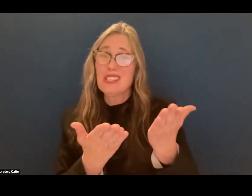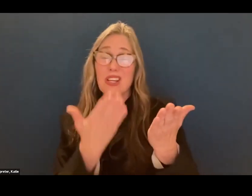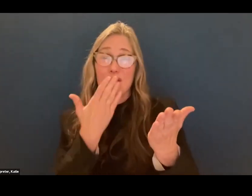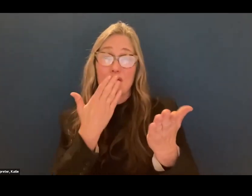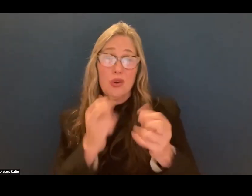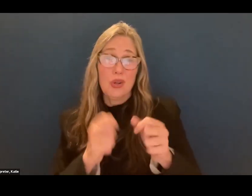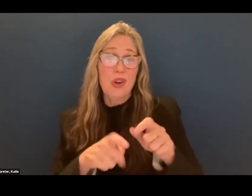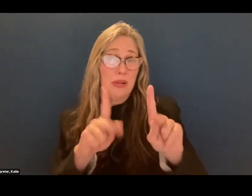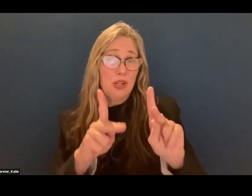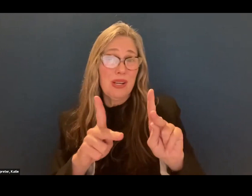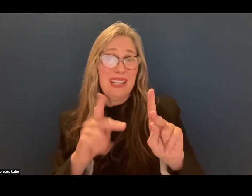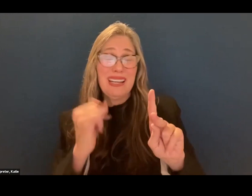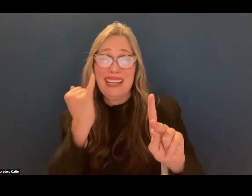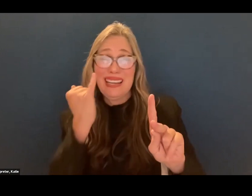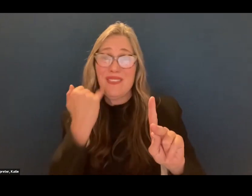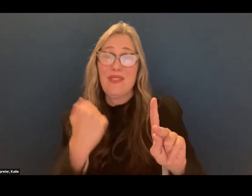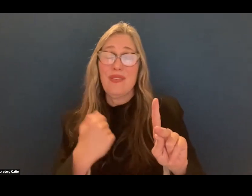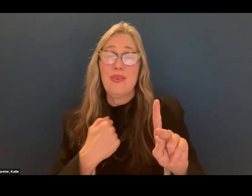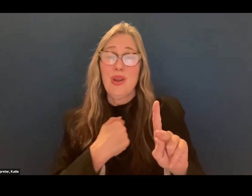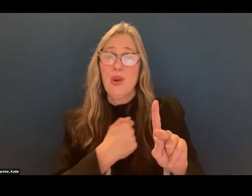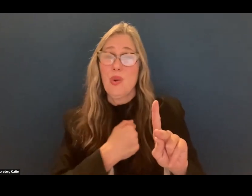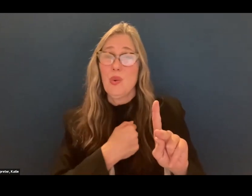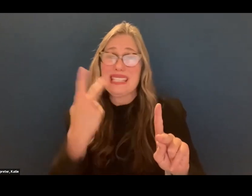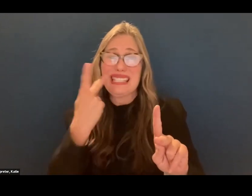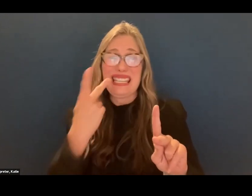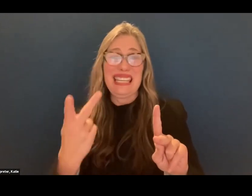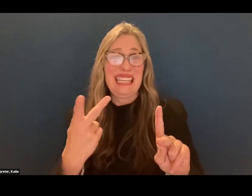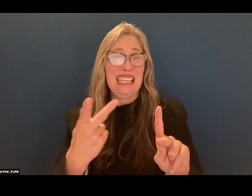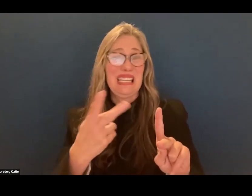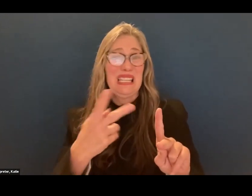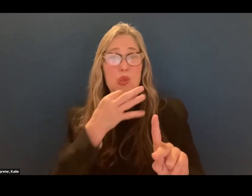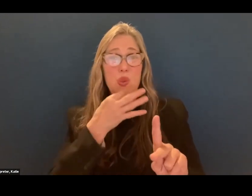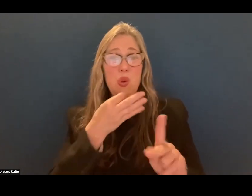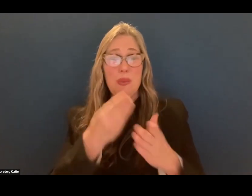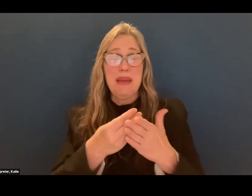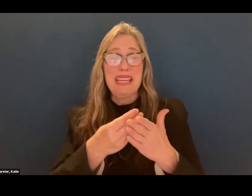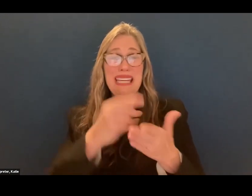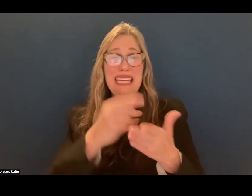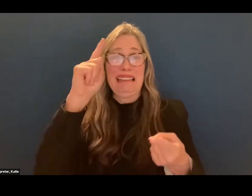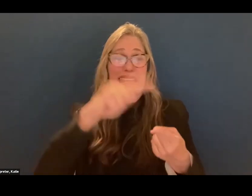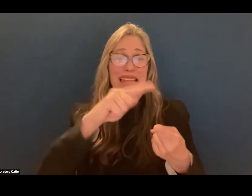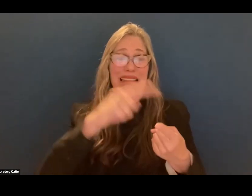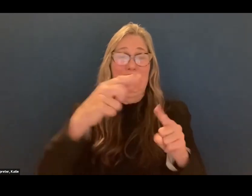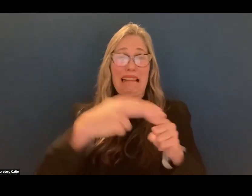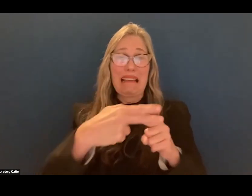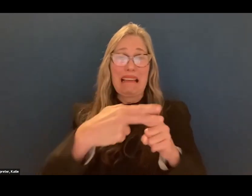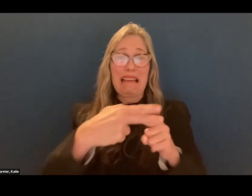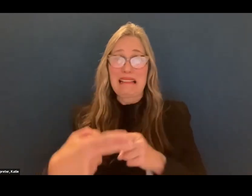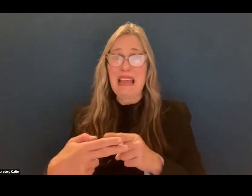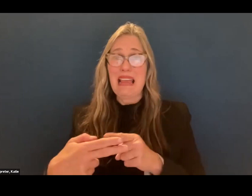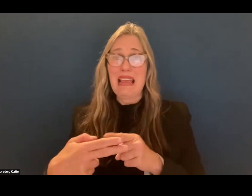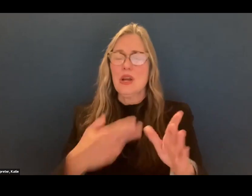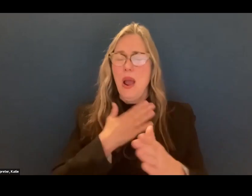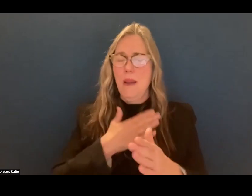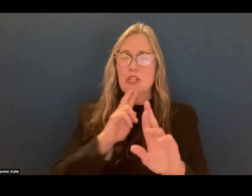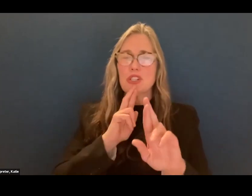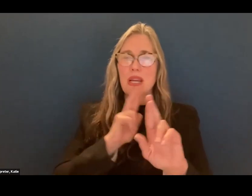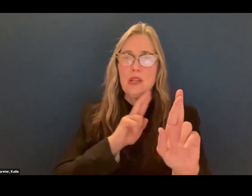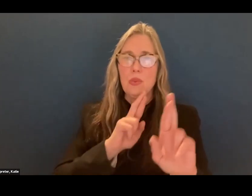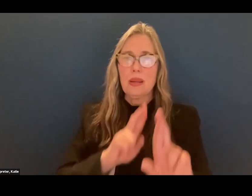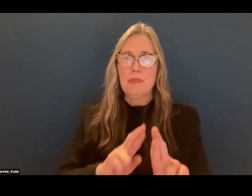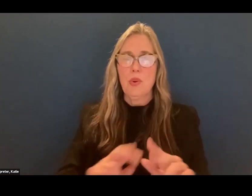opportunity, particularly when we're looking at the cuts with regards to that. So appreciate your report